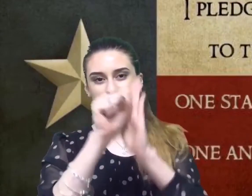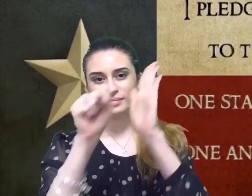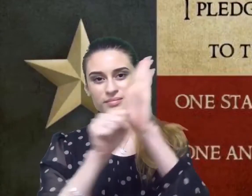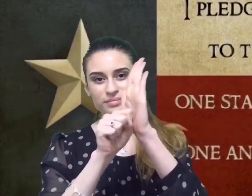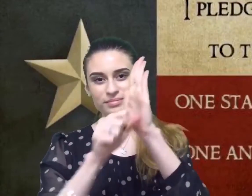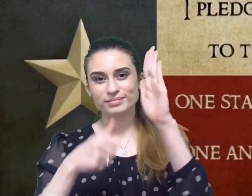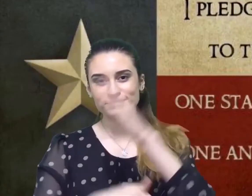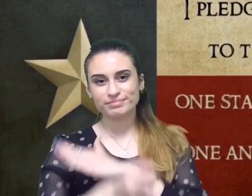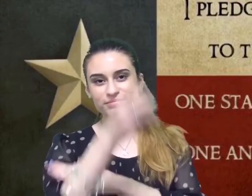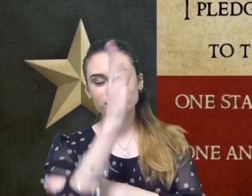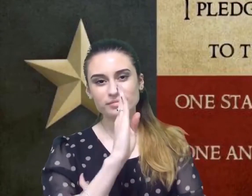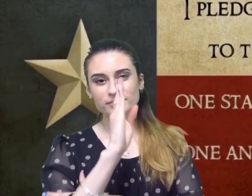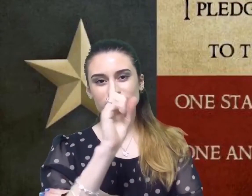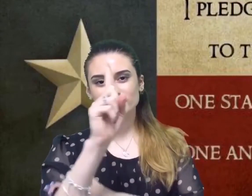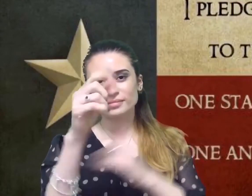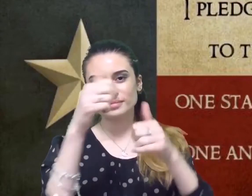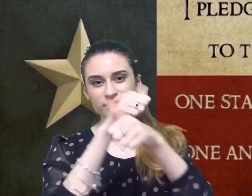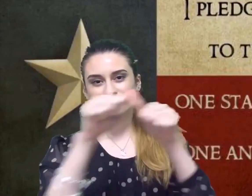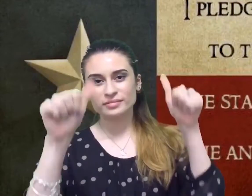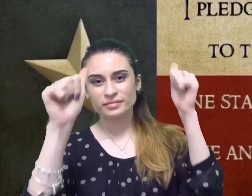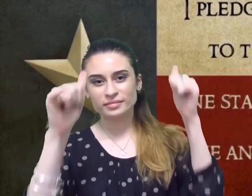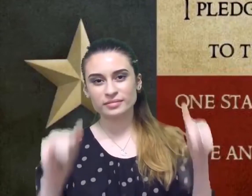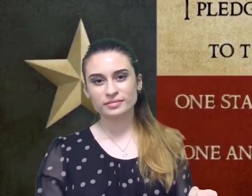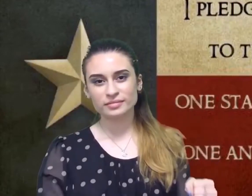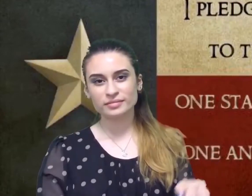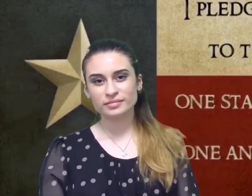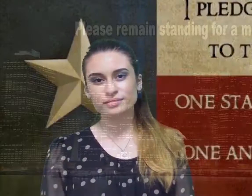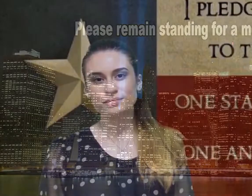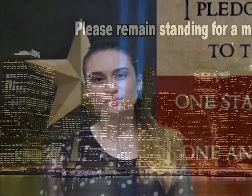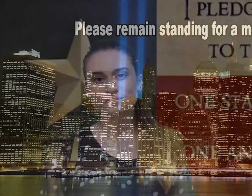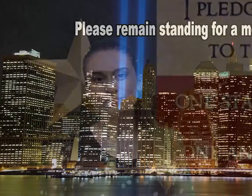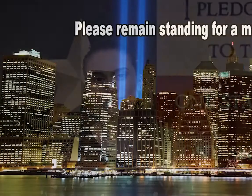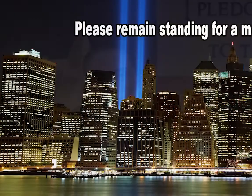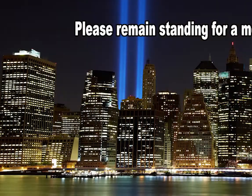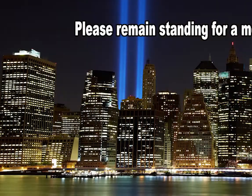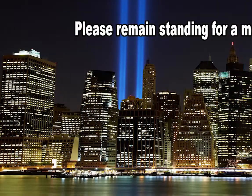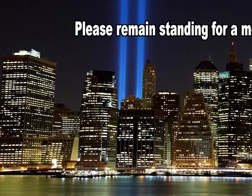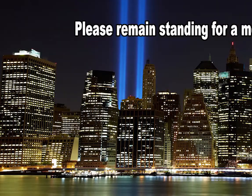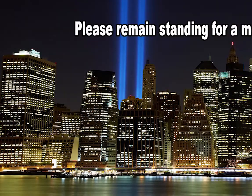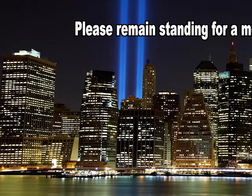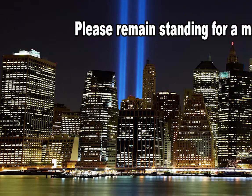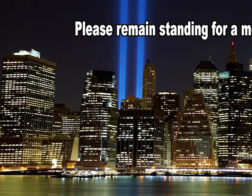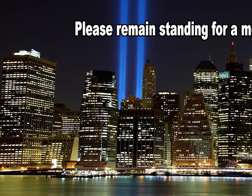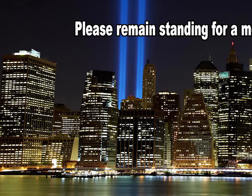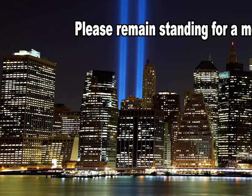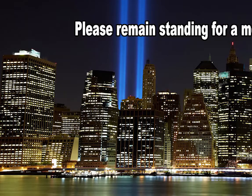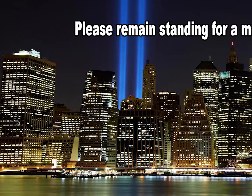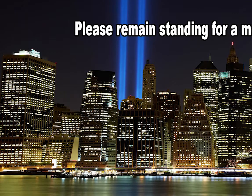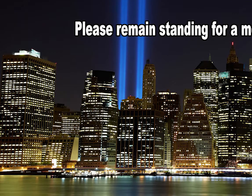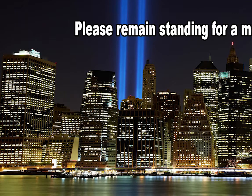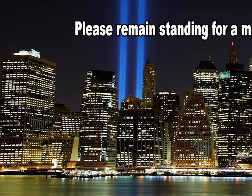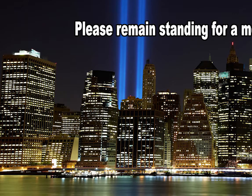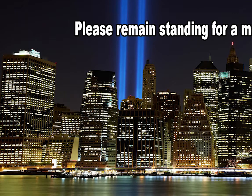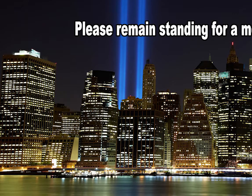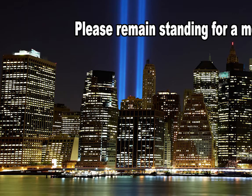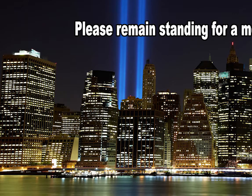one state under God one and indivisible please remain standing for a moment of silence